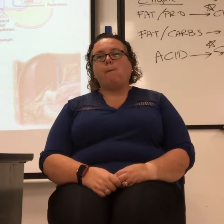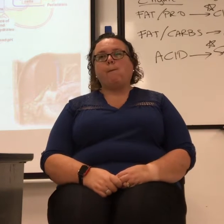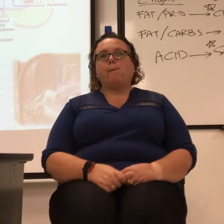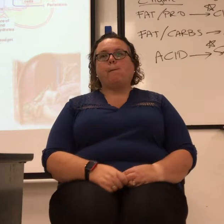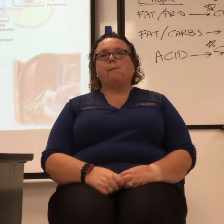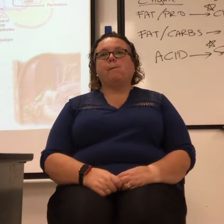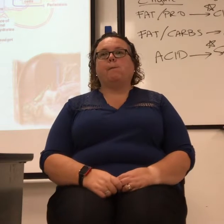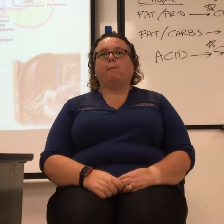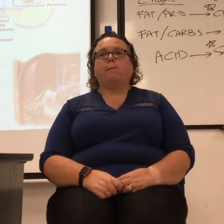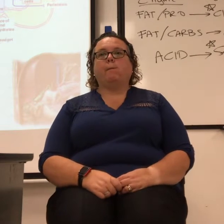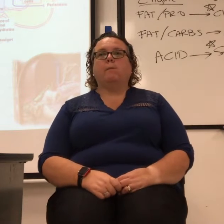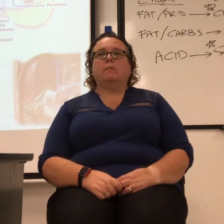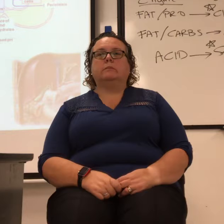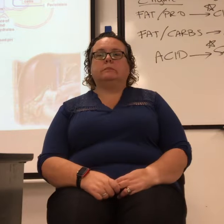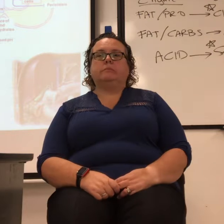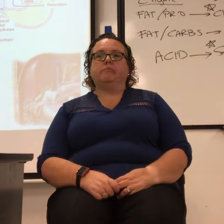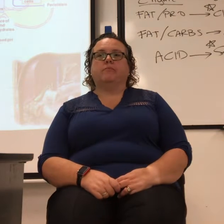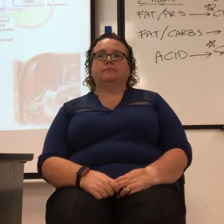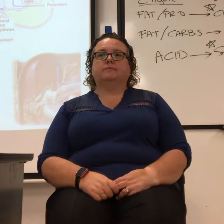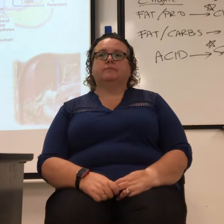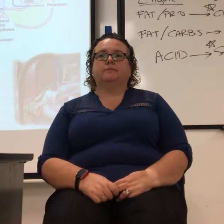bile production from the liver.